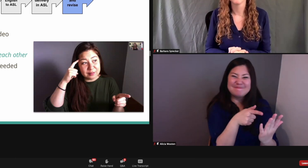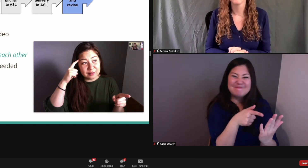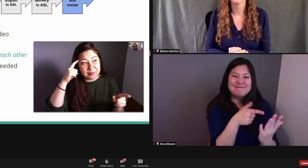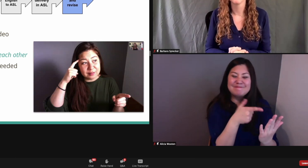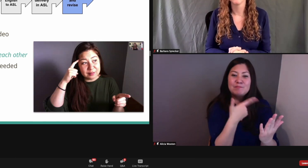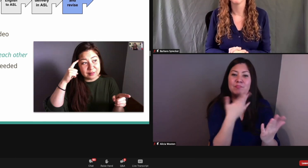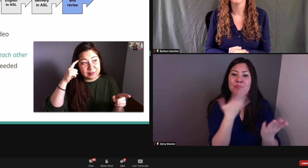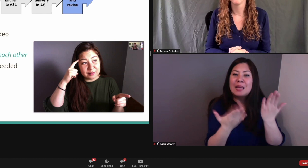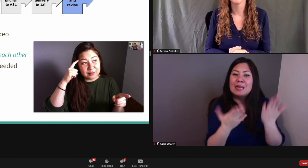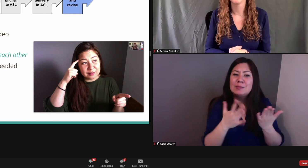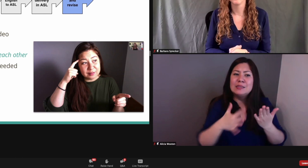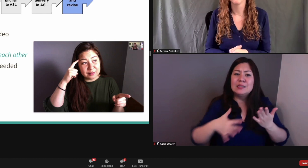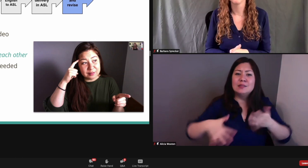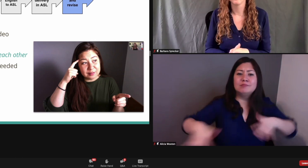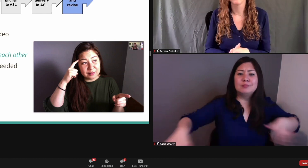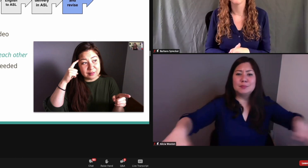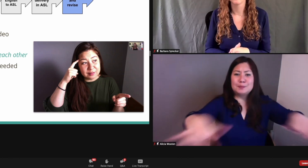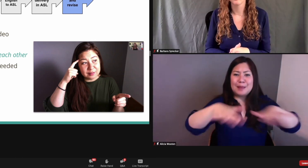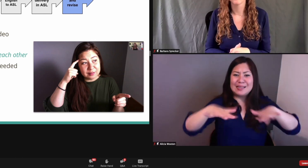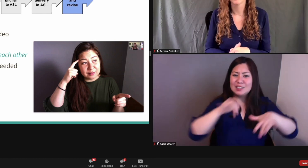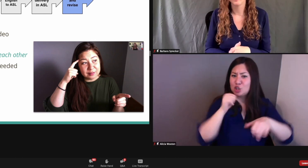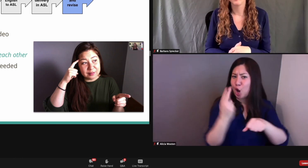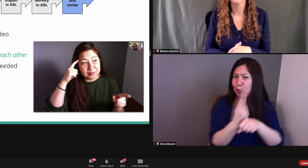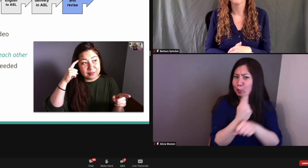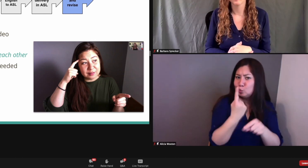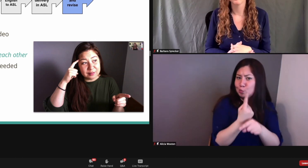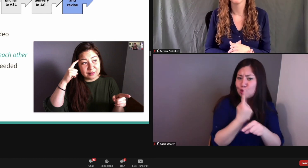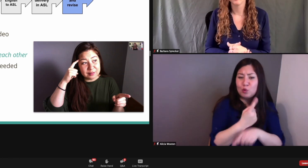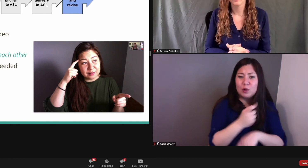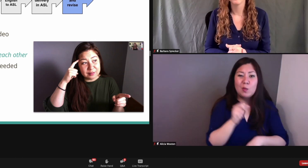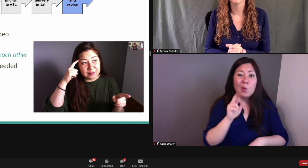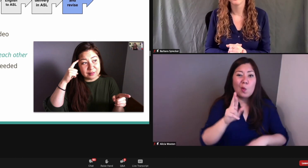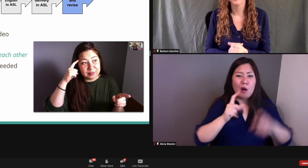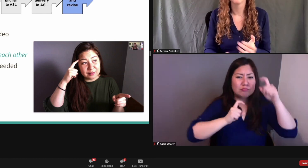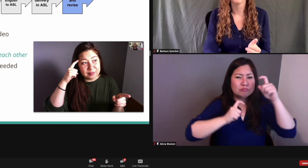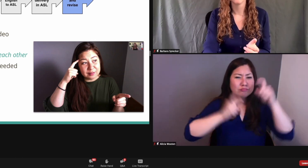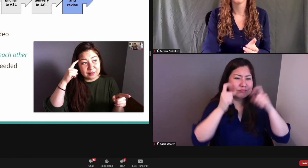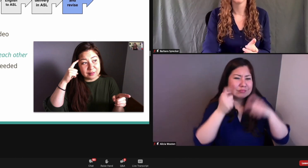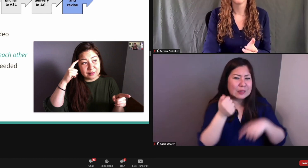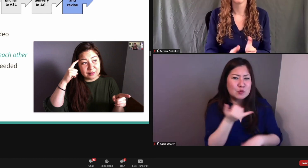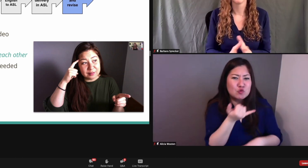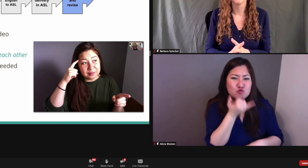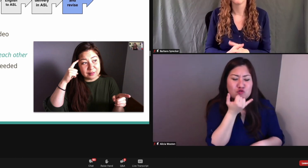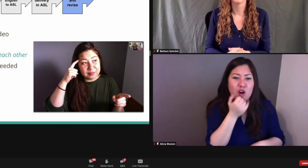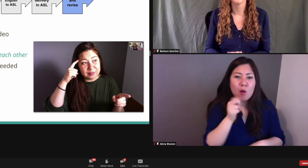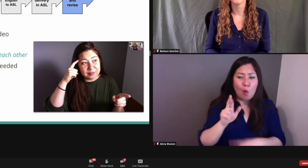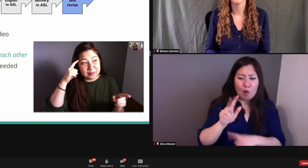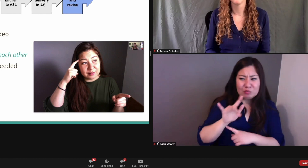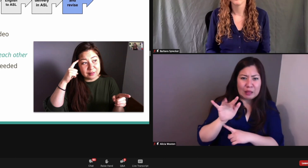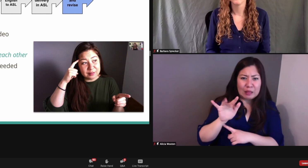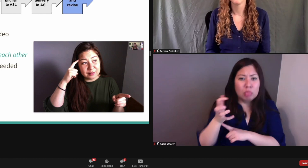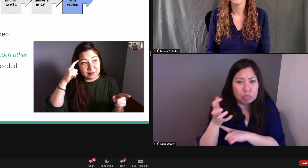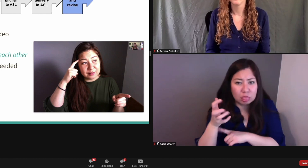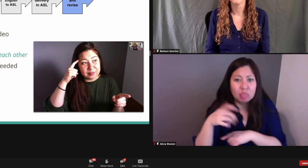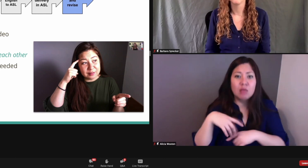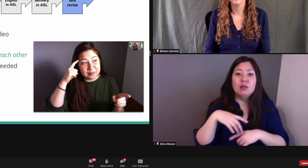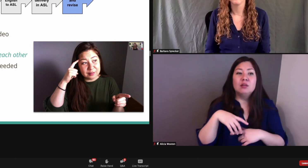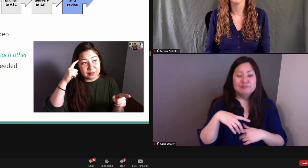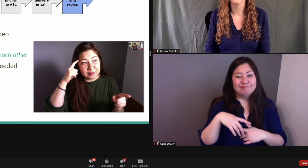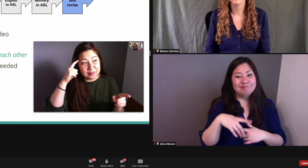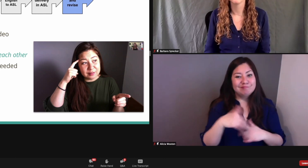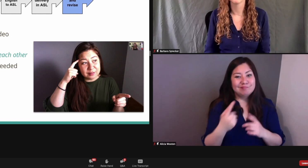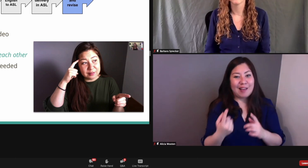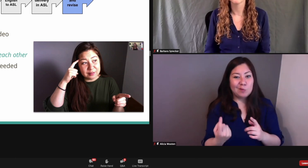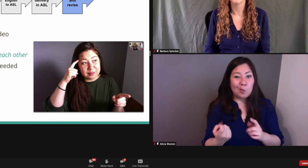Right. We have to remind ourselves that it's easy to get sucked over to the English side. We need to remember, let go of the English, envision what the